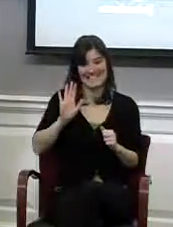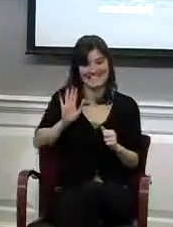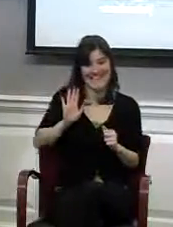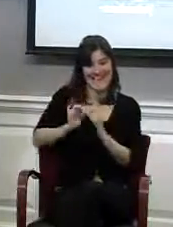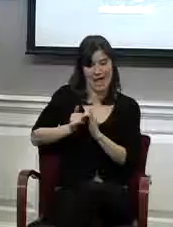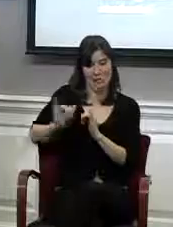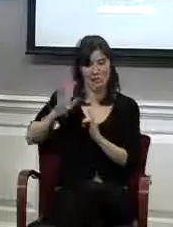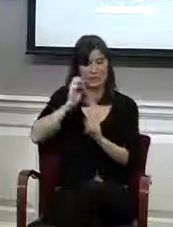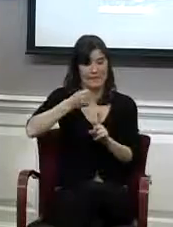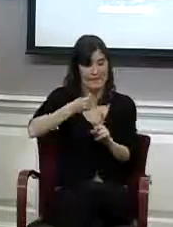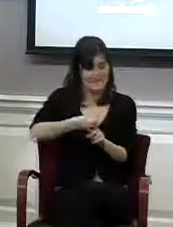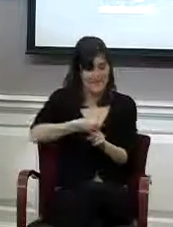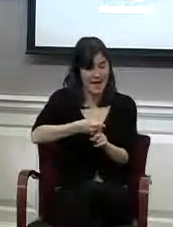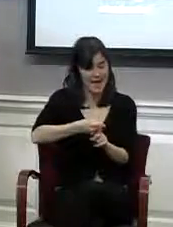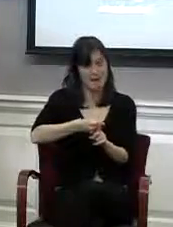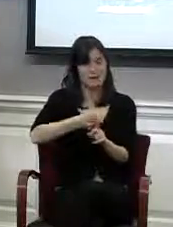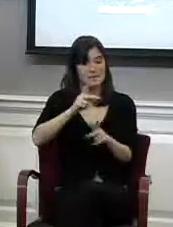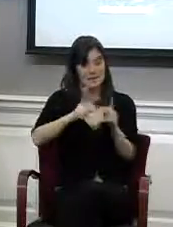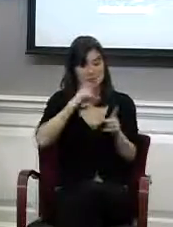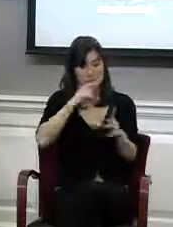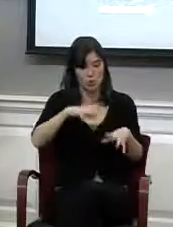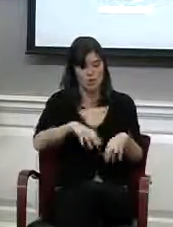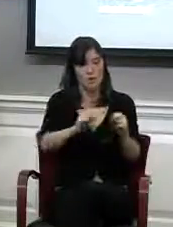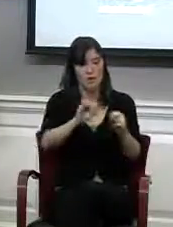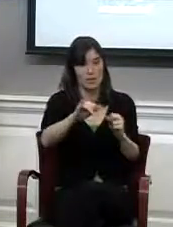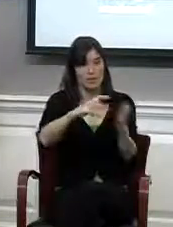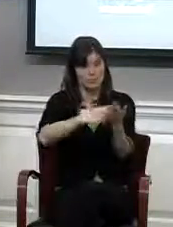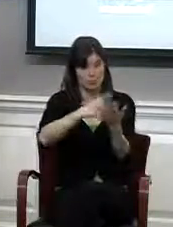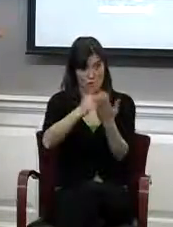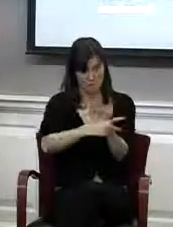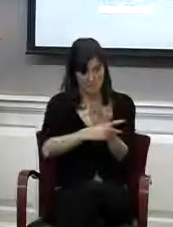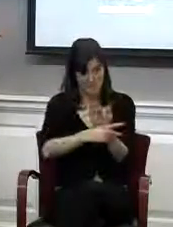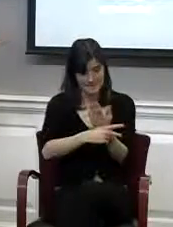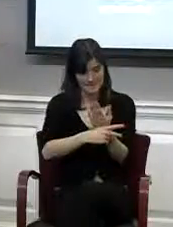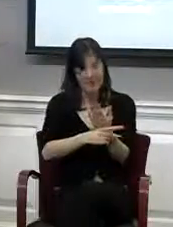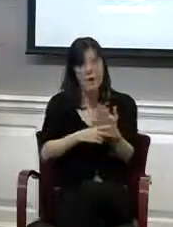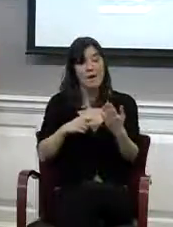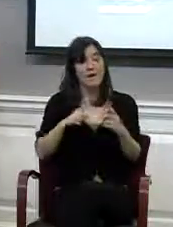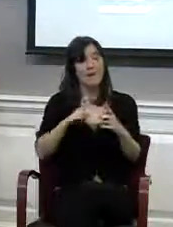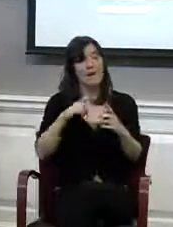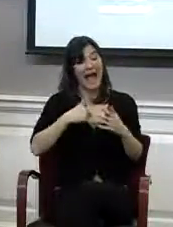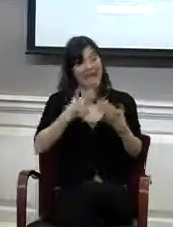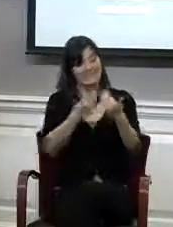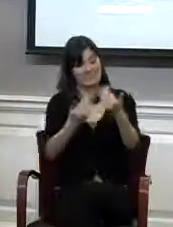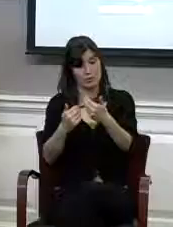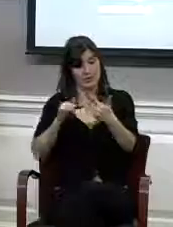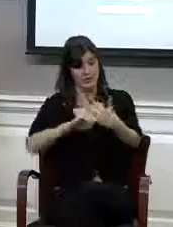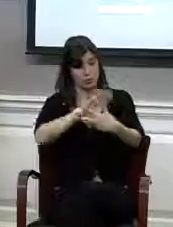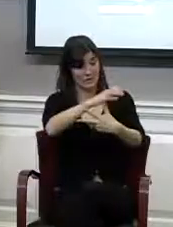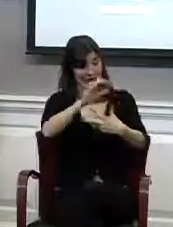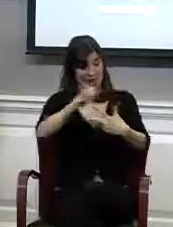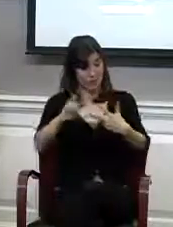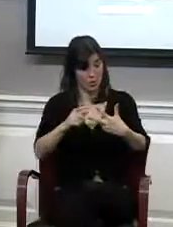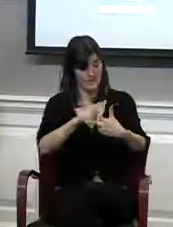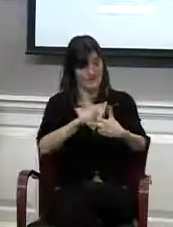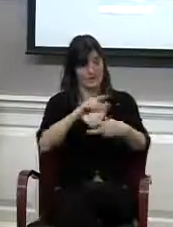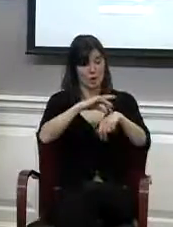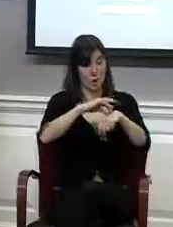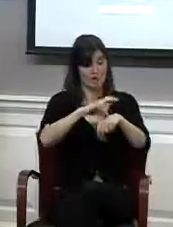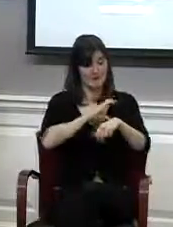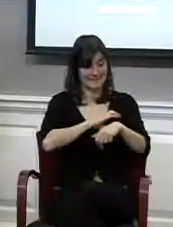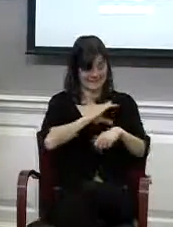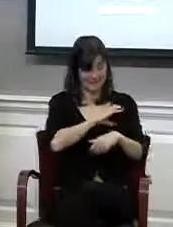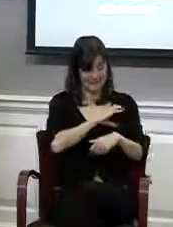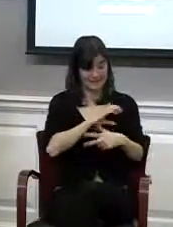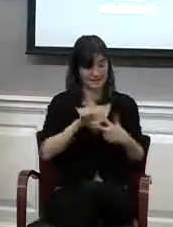in programs. Distinguishing between these approaches in the categories that I've presented for global citizenship, coexistence, and